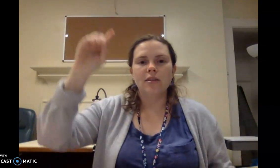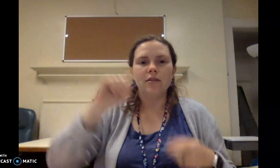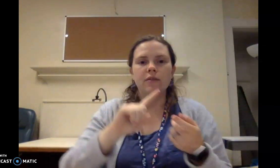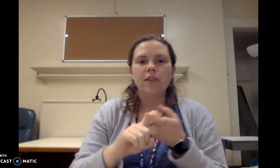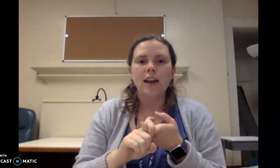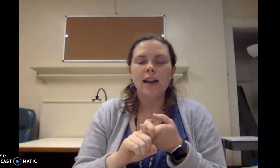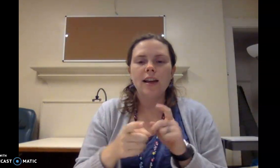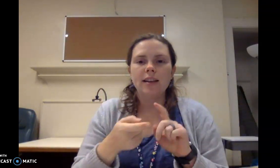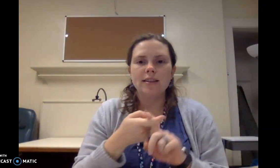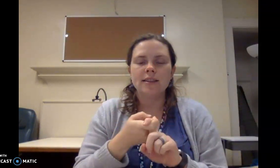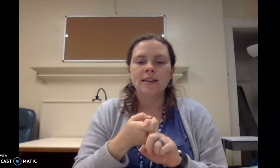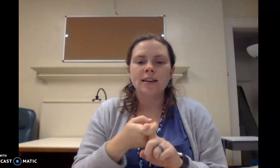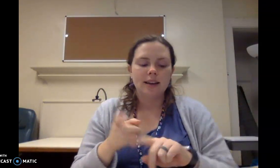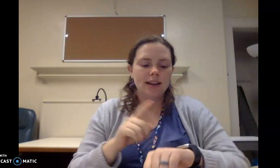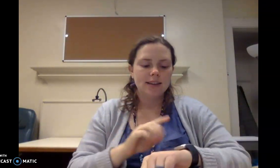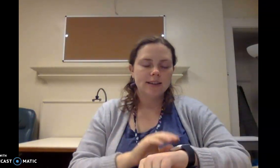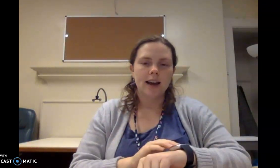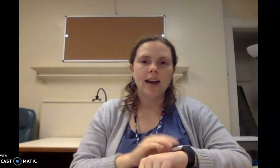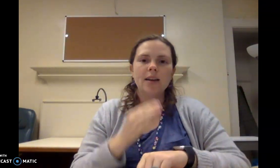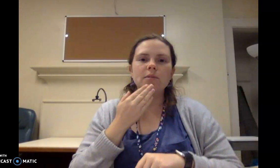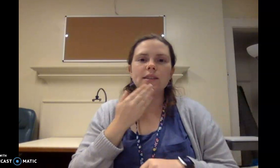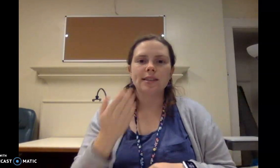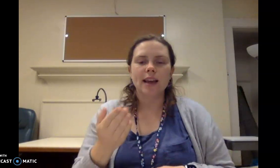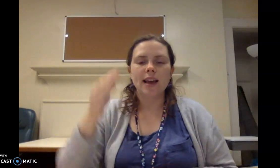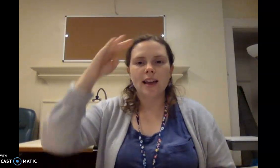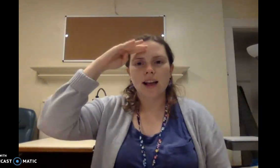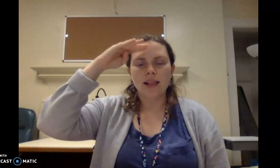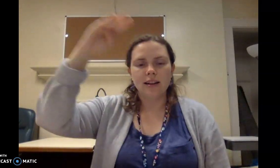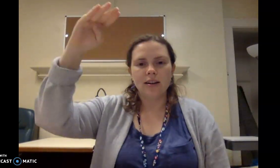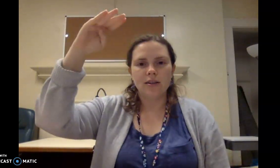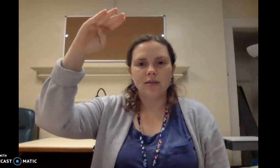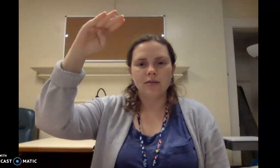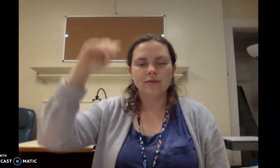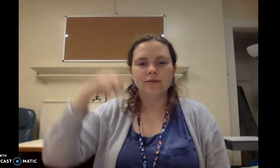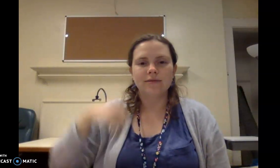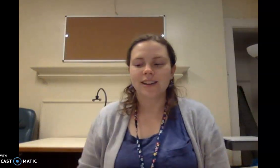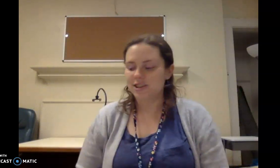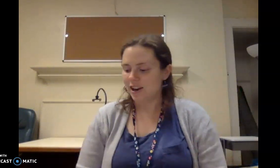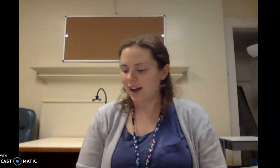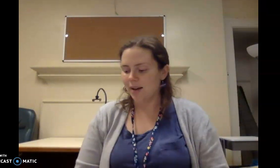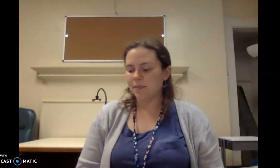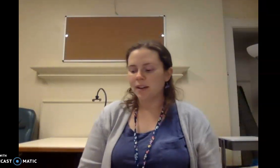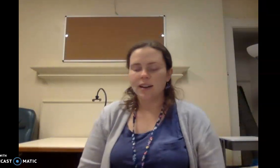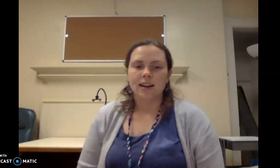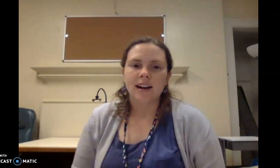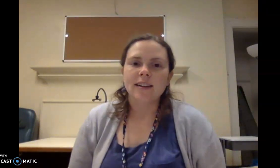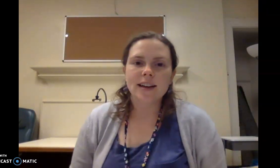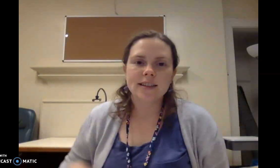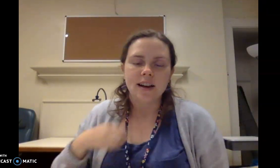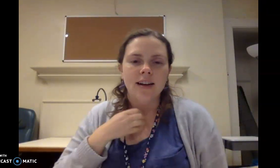Hello, friends. It's time to say hello. Good job. Our next song